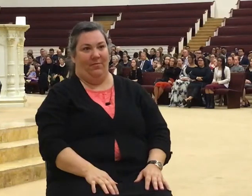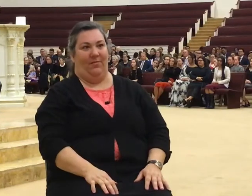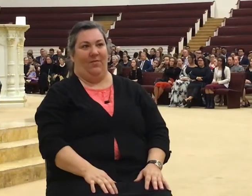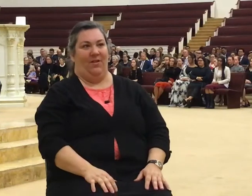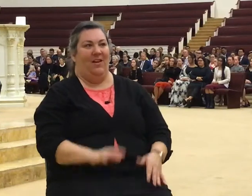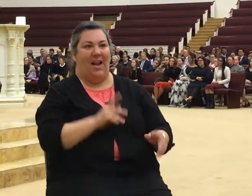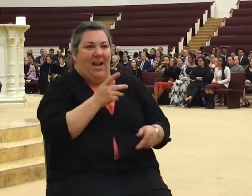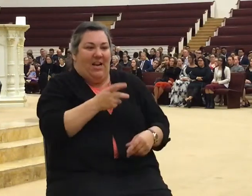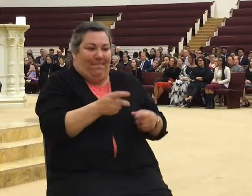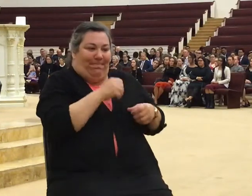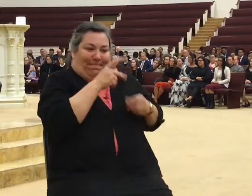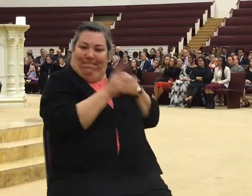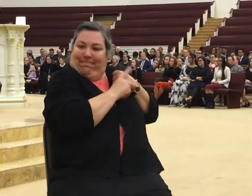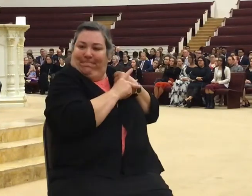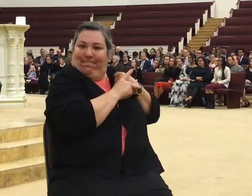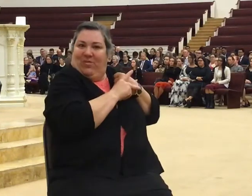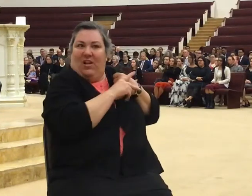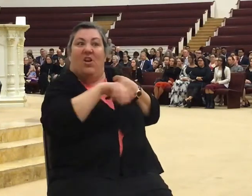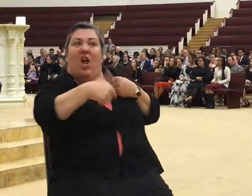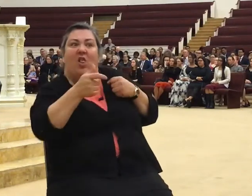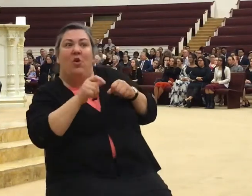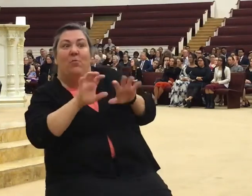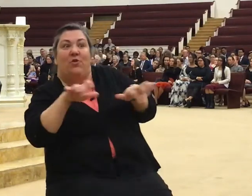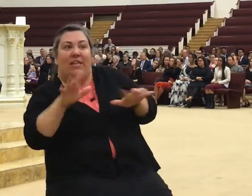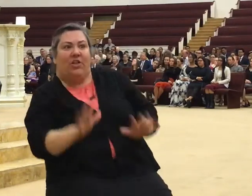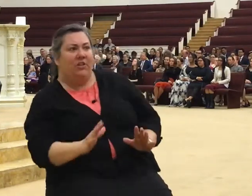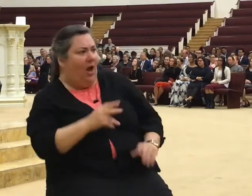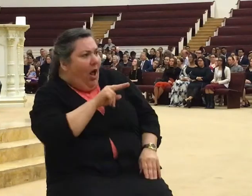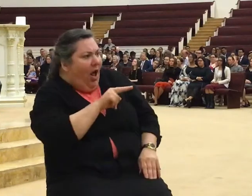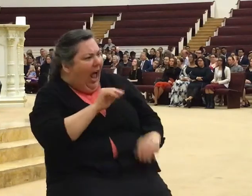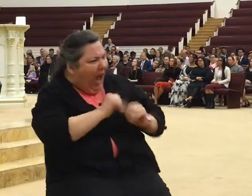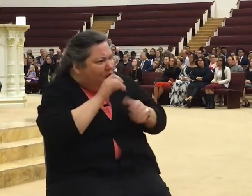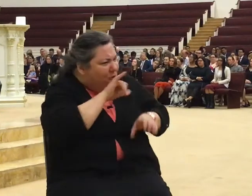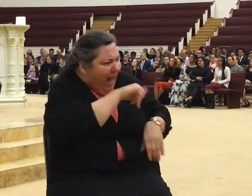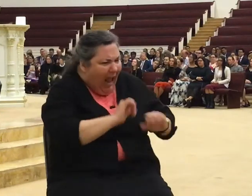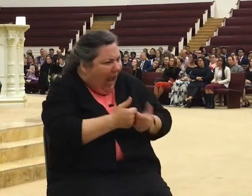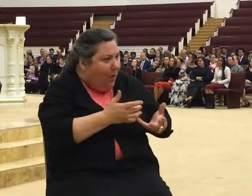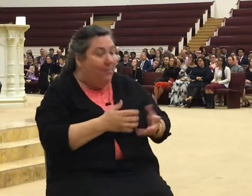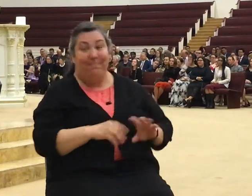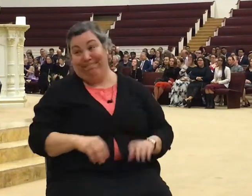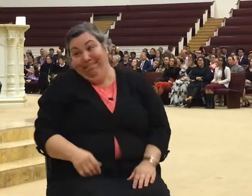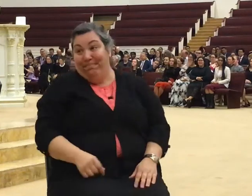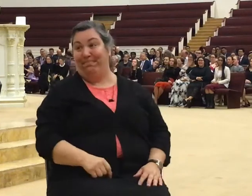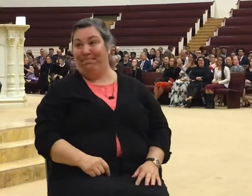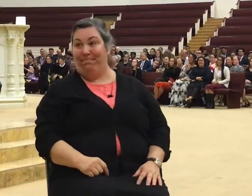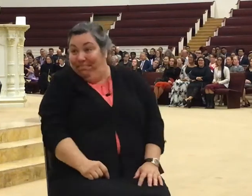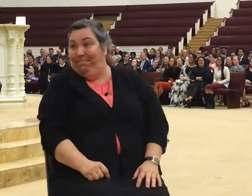And all the other musicians, go, oh, that was bad right there. How do you do that? None of your business.